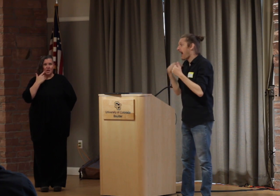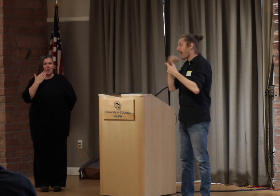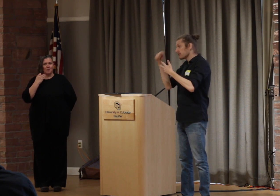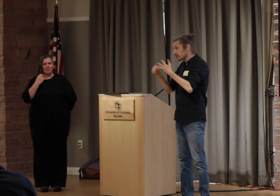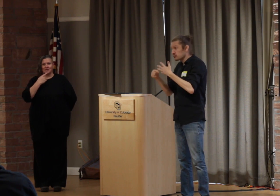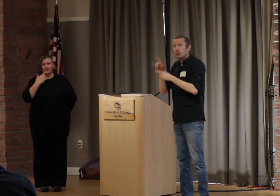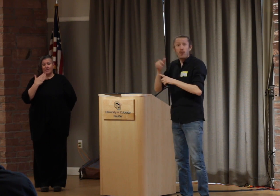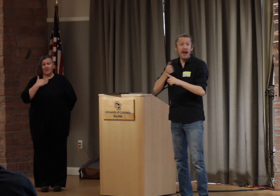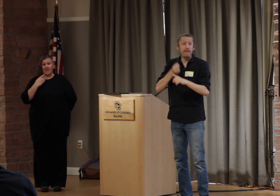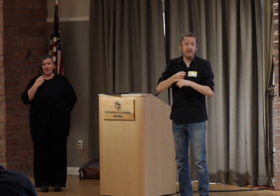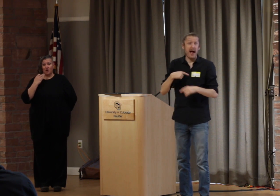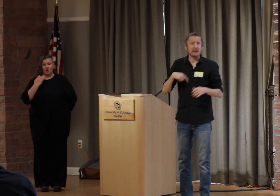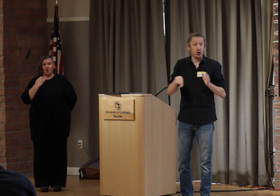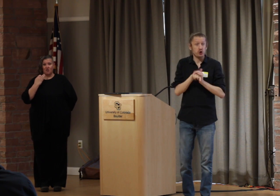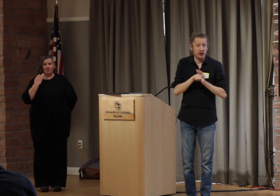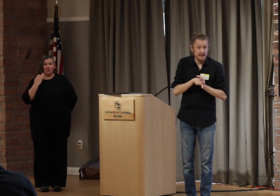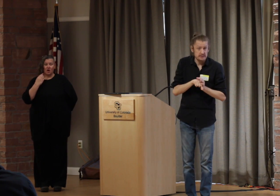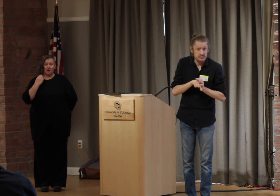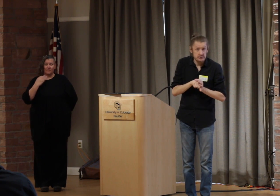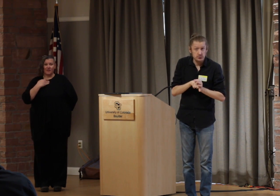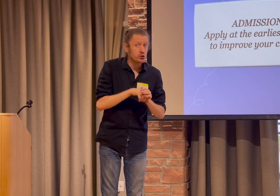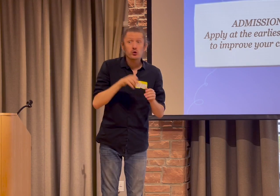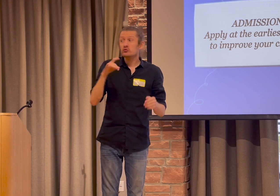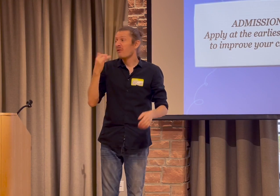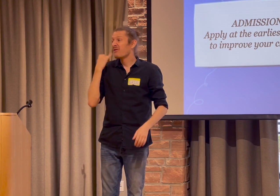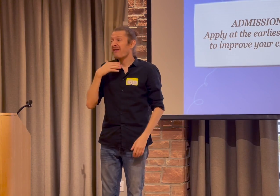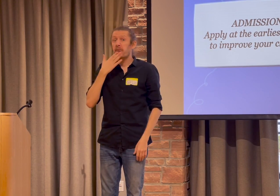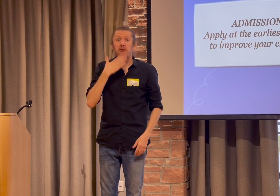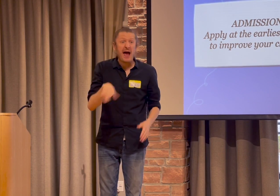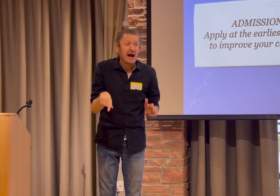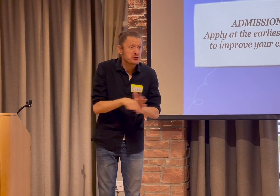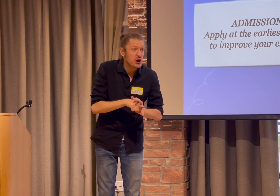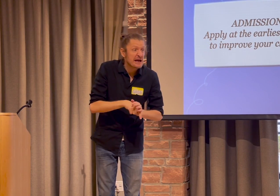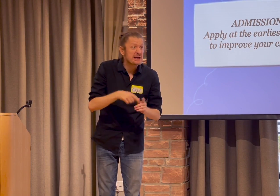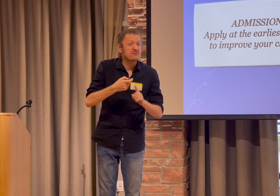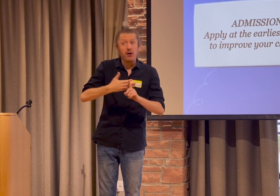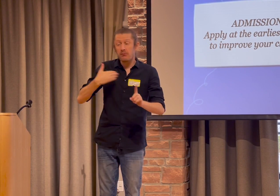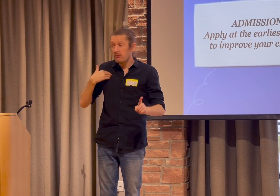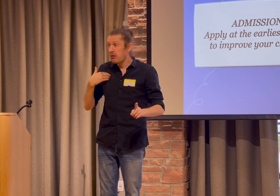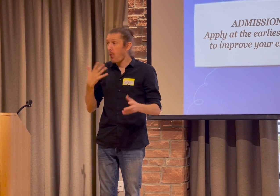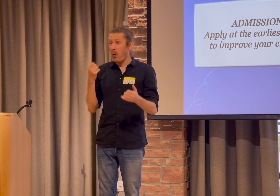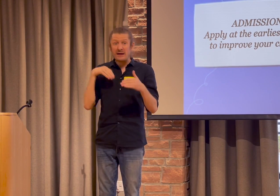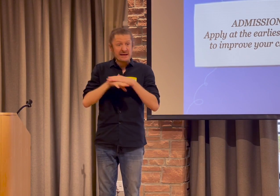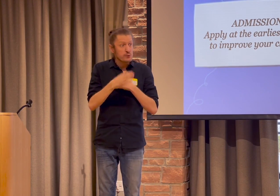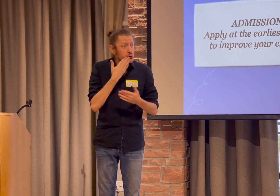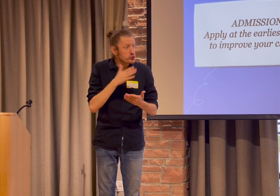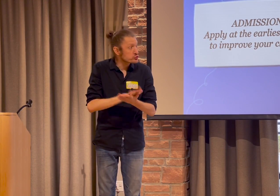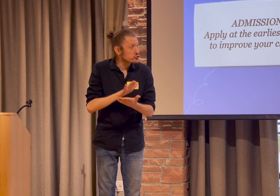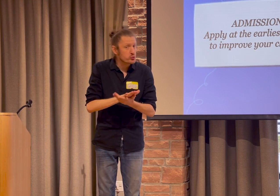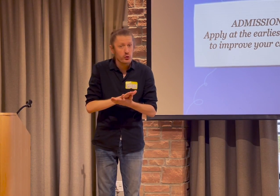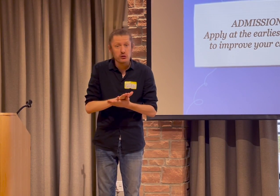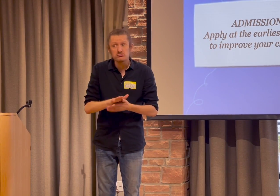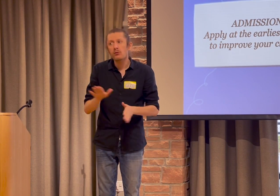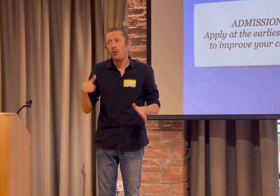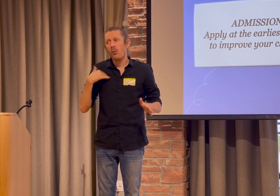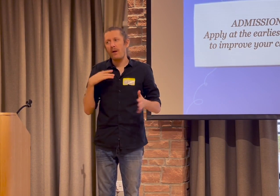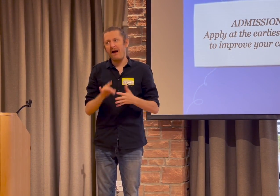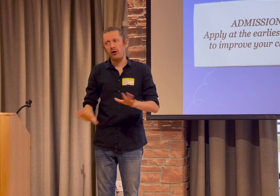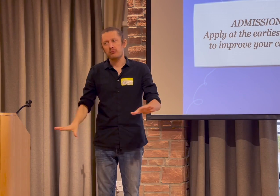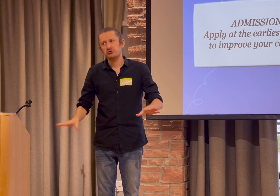of us deaf and hard of hearing people have accessibility challenges that will impact our grades. So if you have bad grades from the